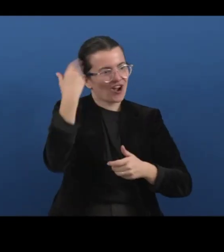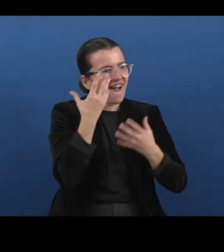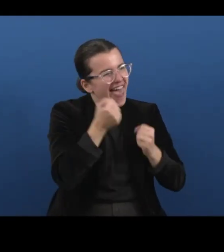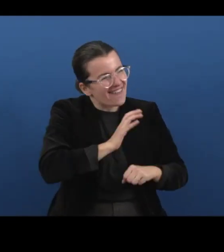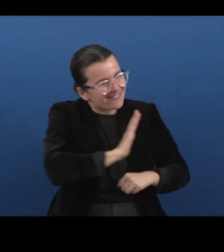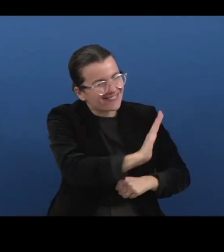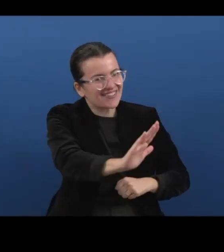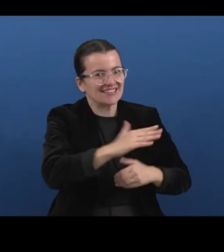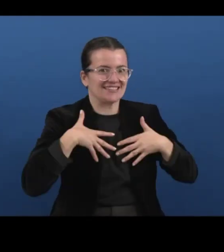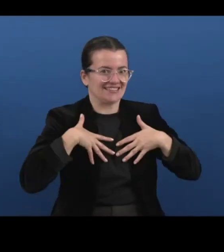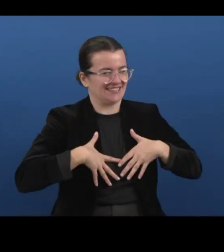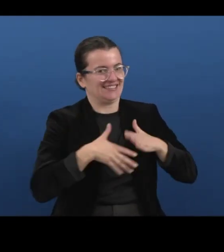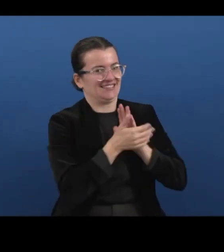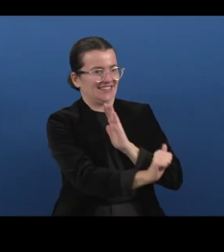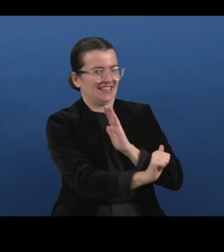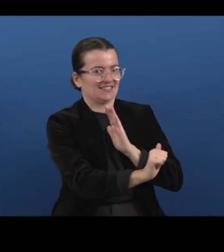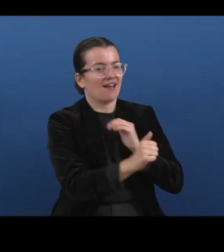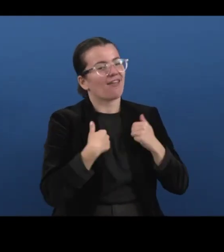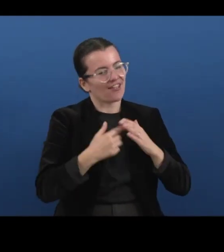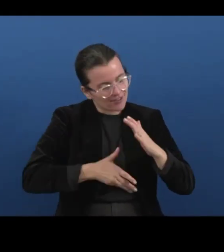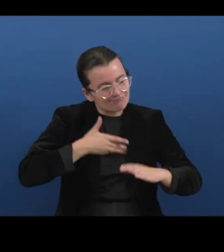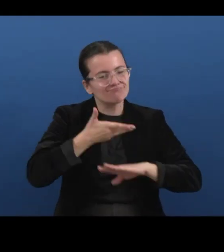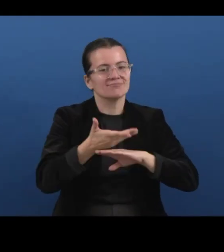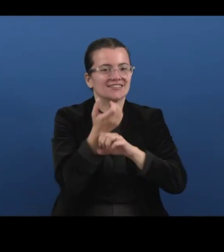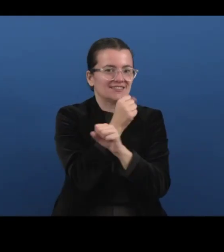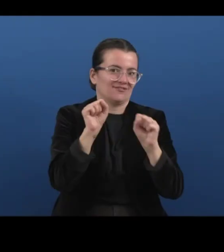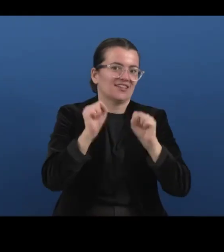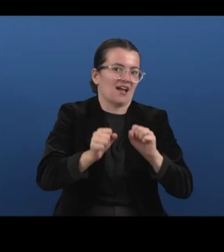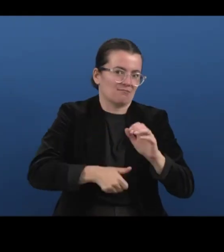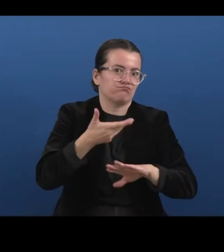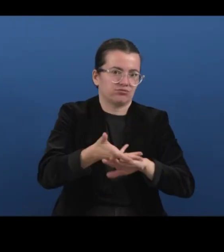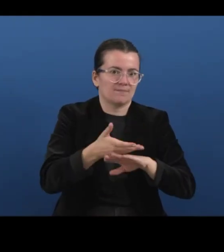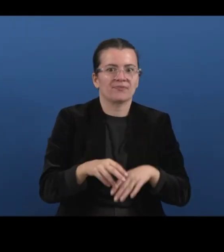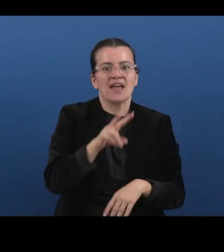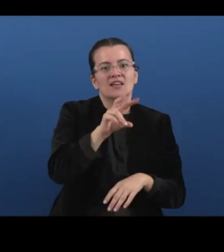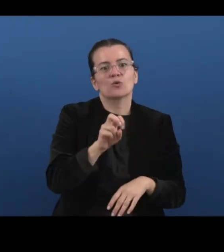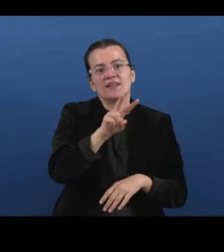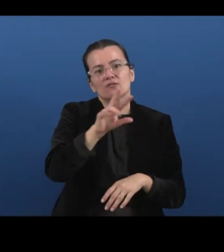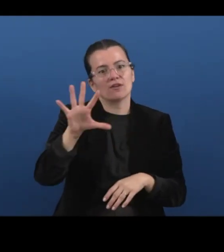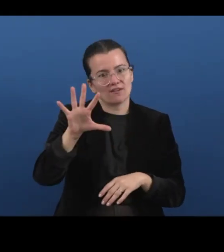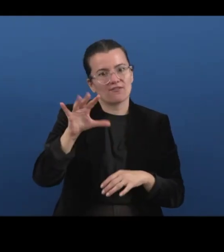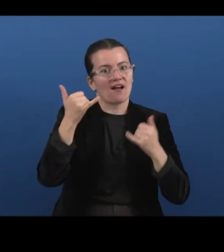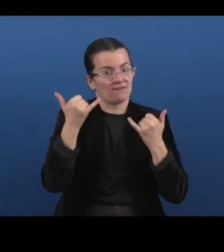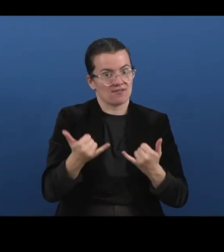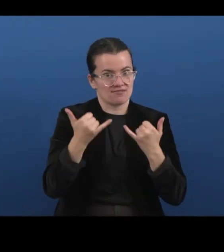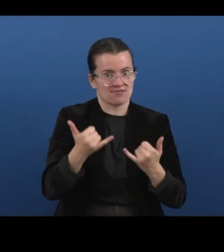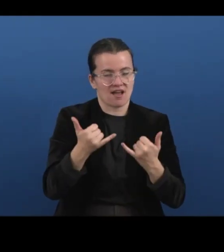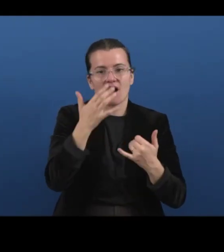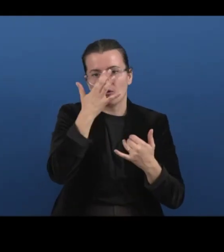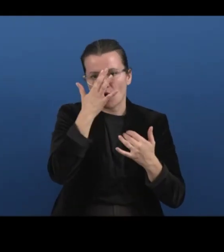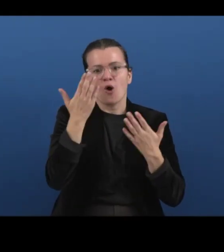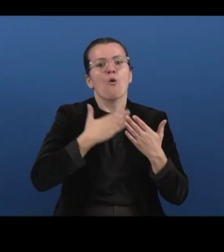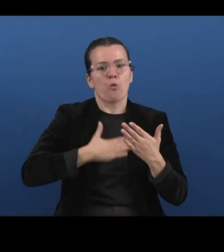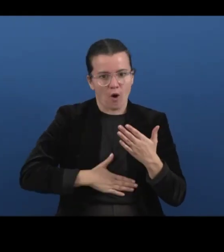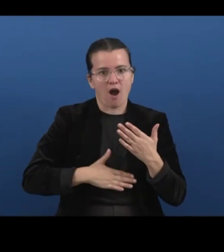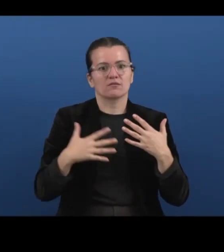following the successful launch of the Charter and the principles, we're building on it, and we've developed a financial health resource for carers